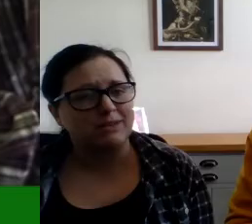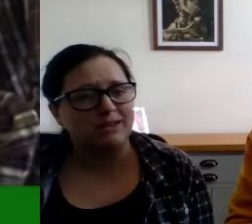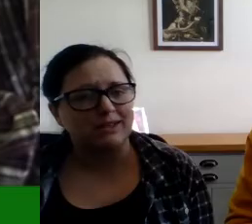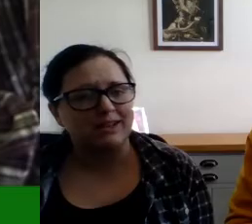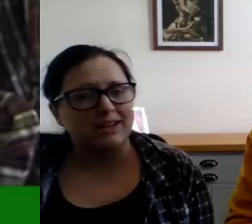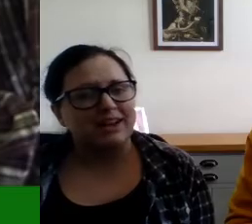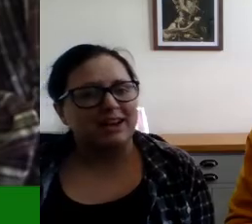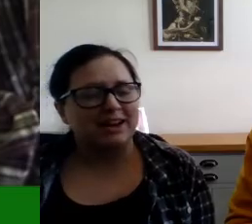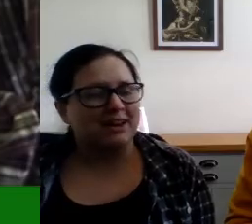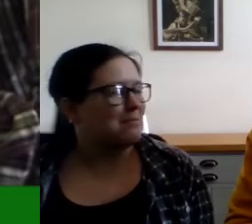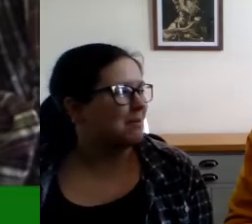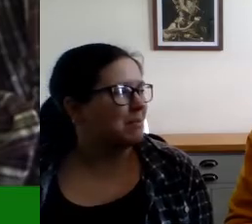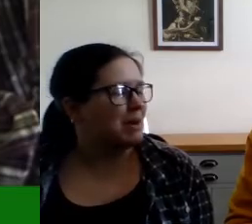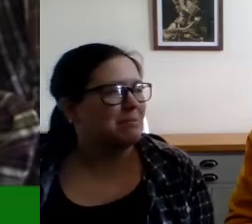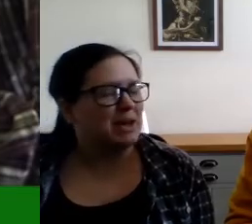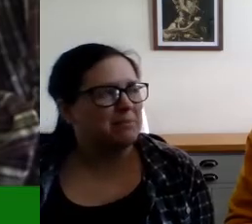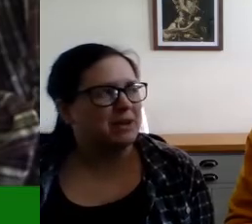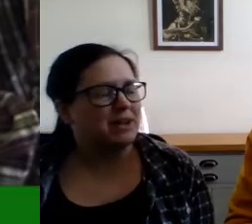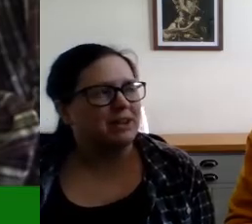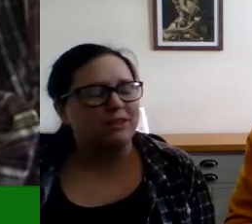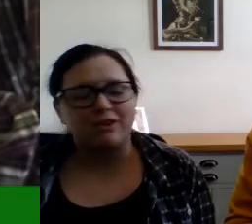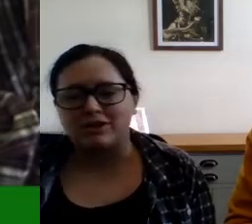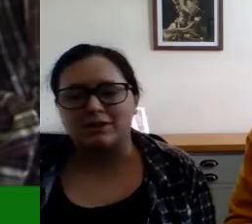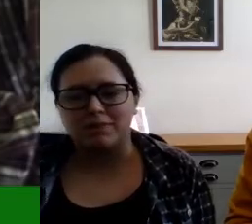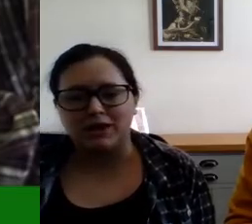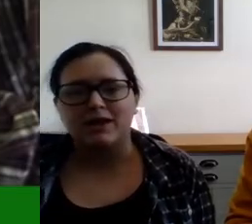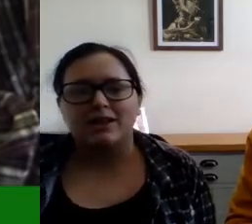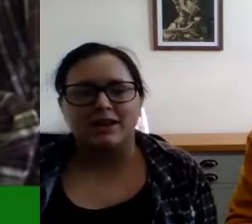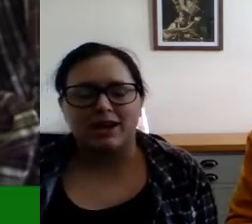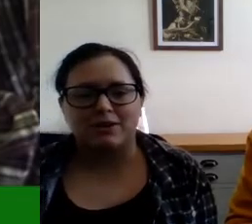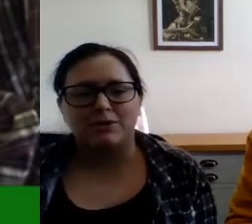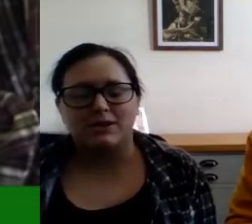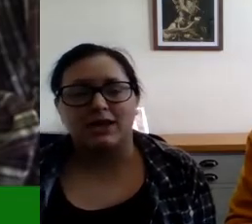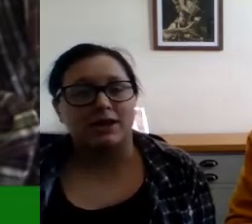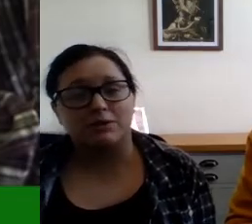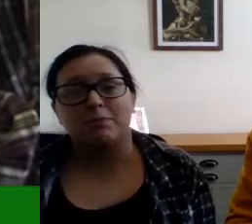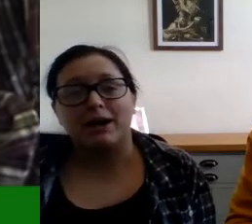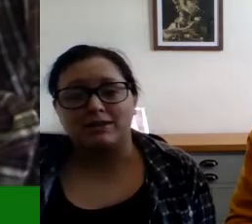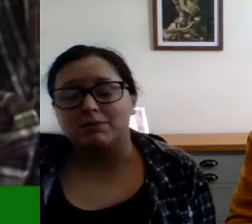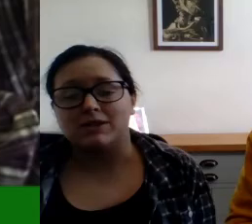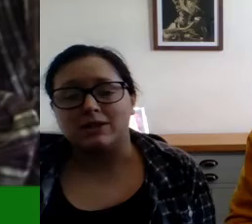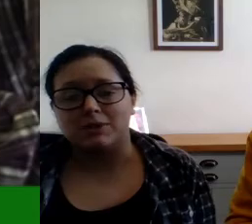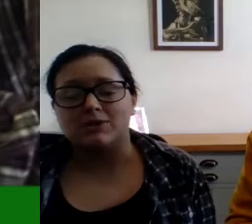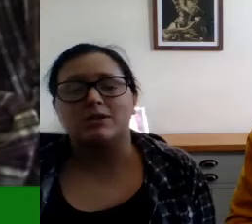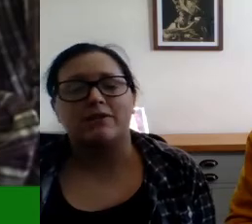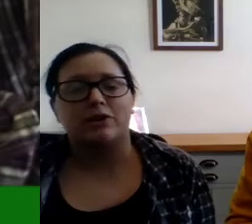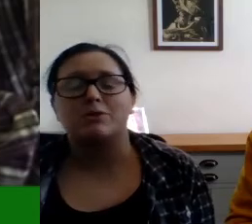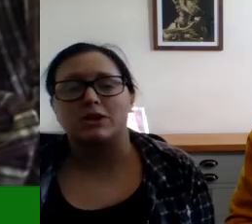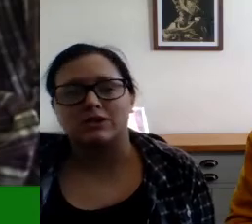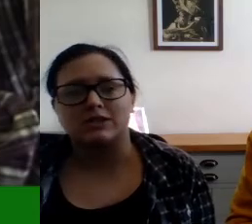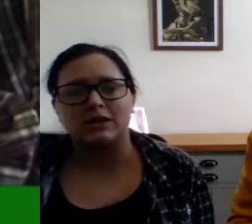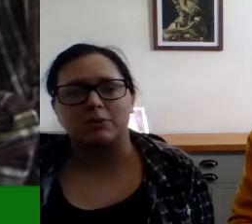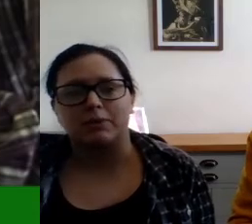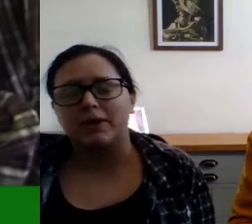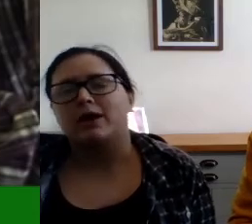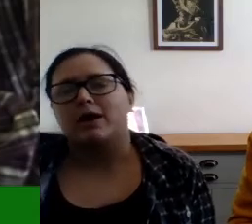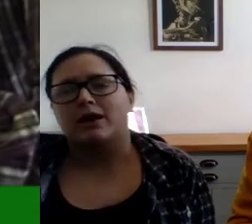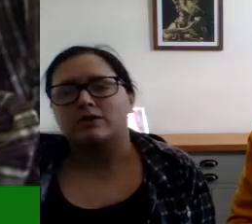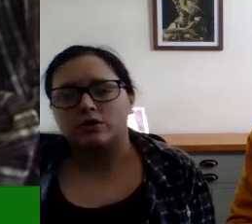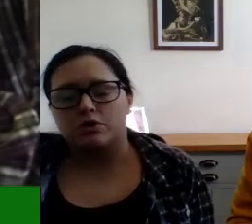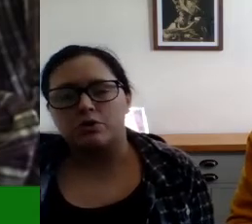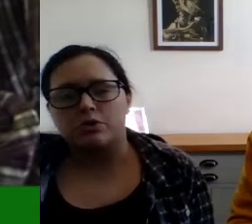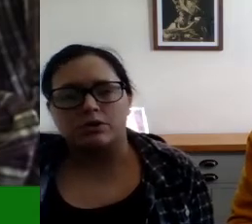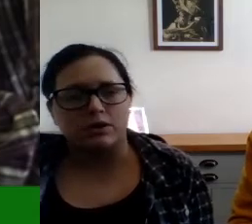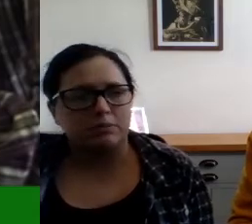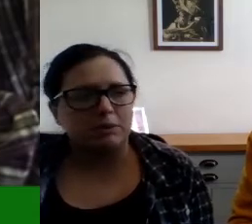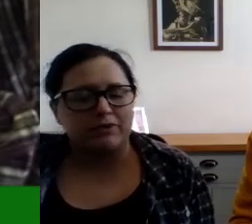1920 something. But it might have been 1930 something that it had a community. And then it was abandoned basically because life there was unsustainable. And